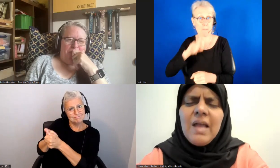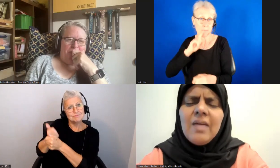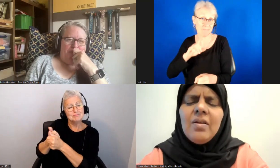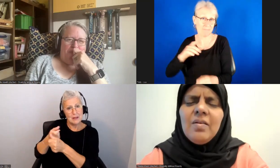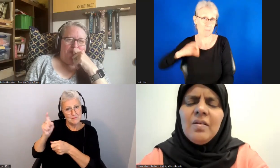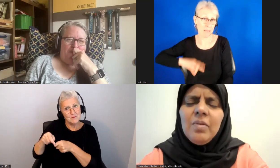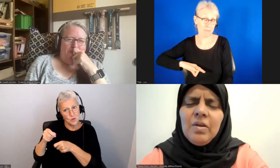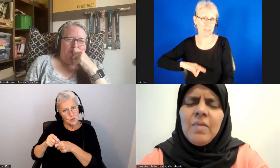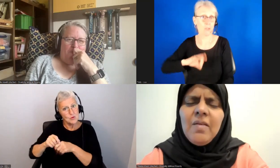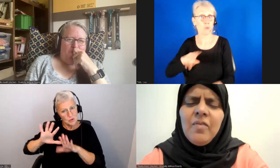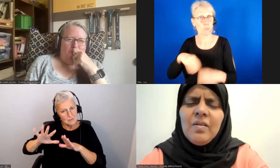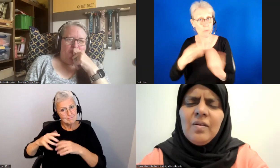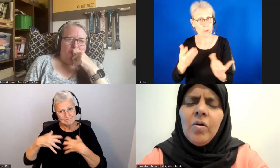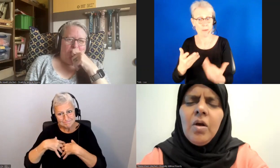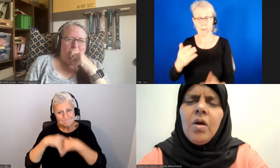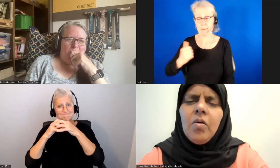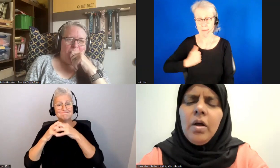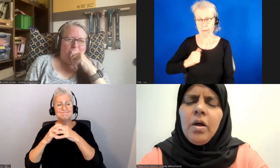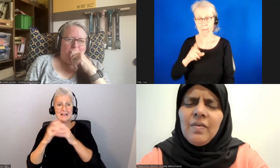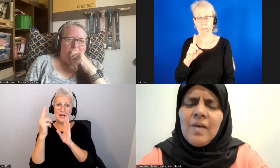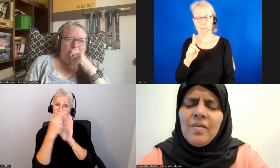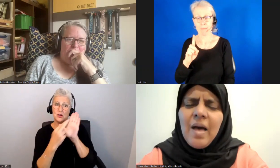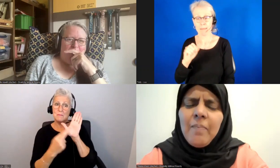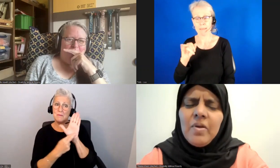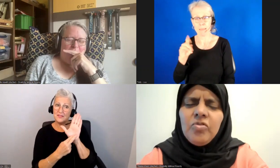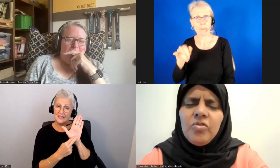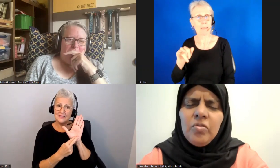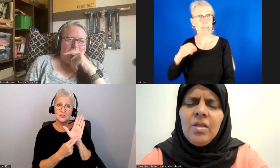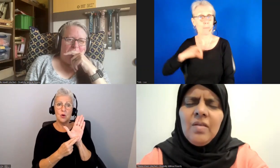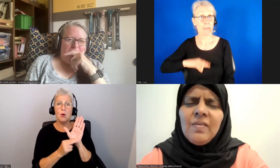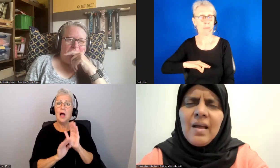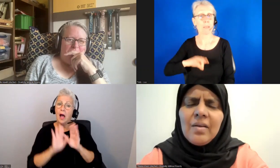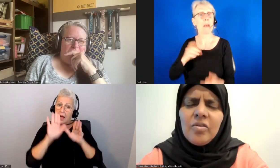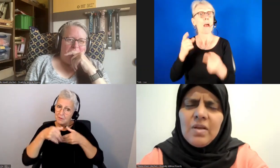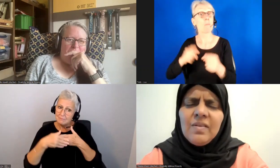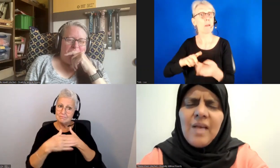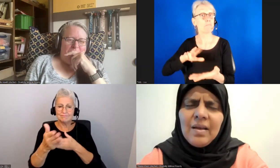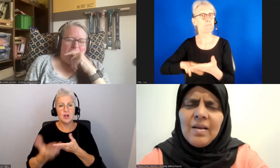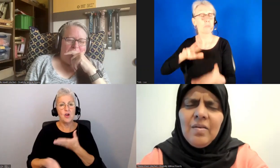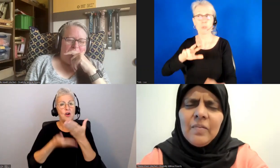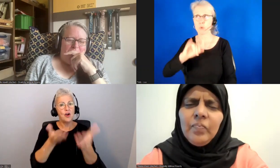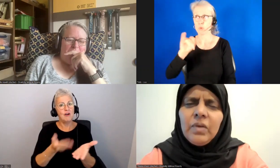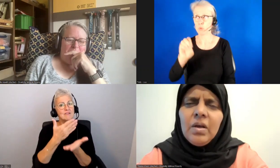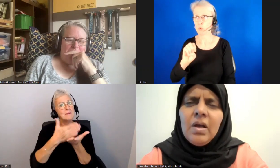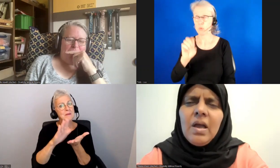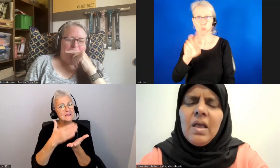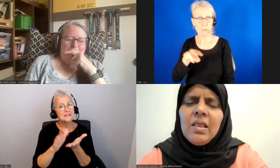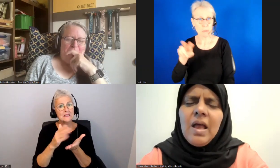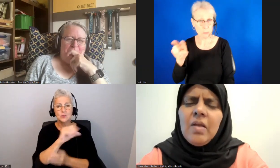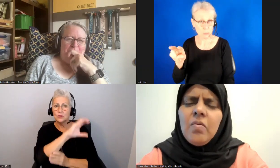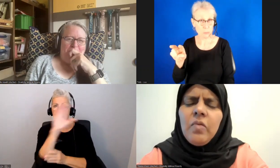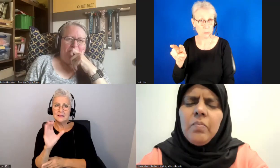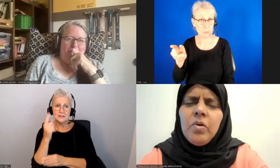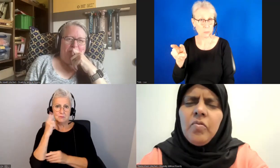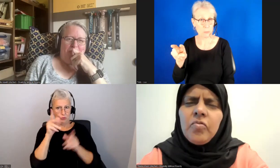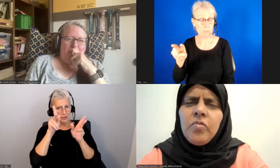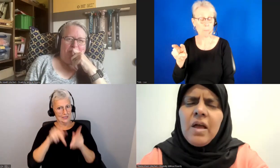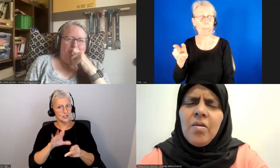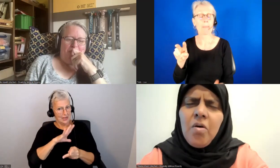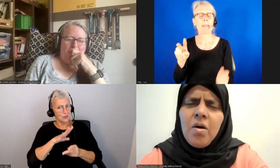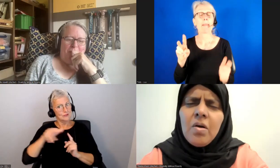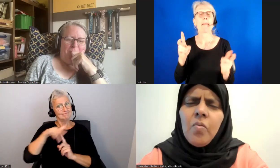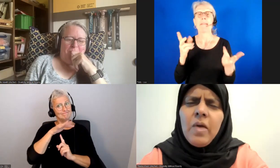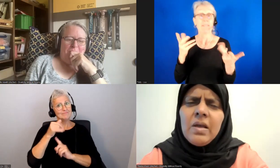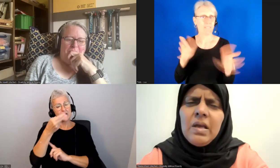provide a Canada Disability Benefit. So royal assent happened June the 22nd, and then we moved